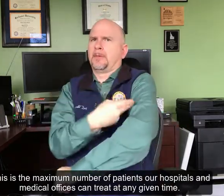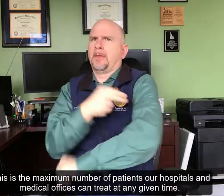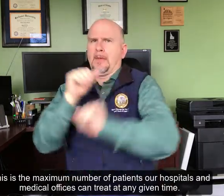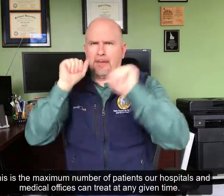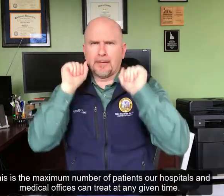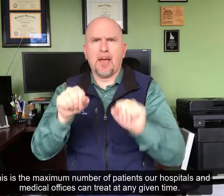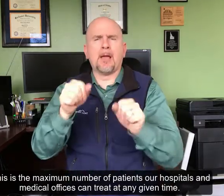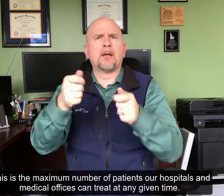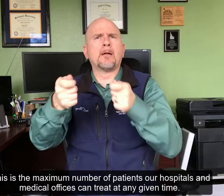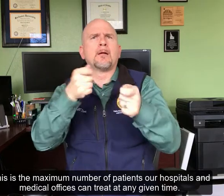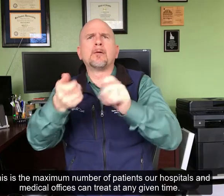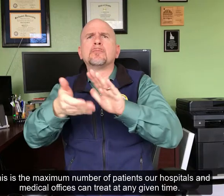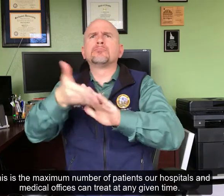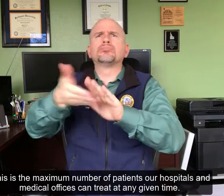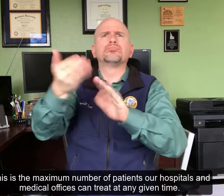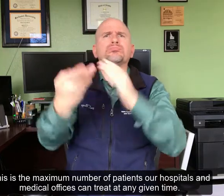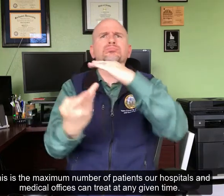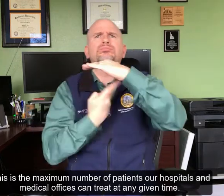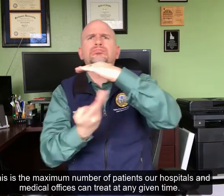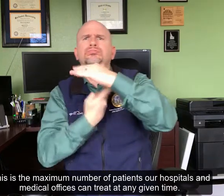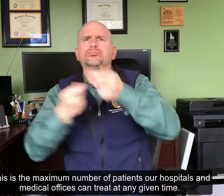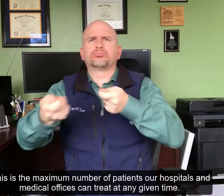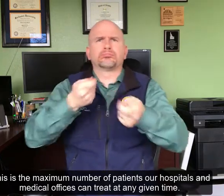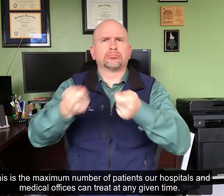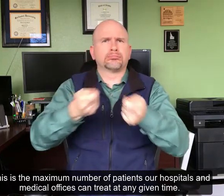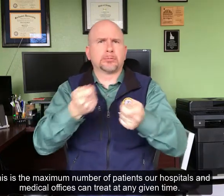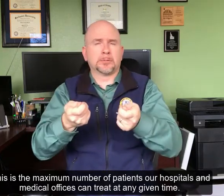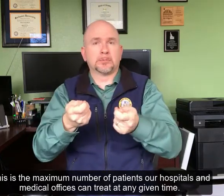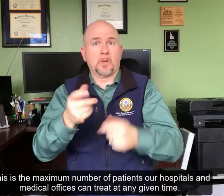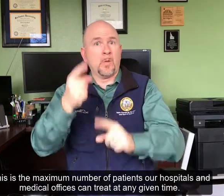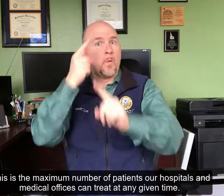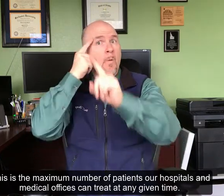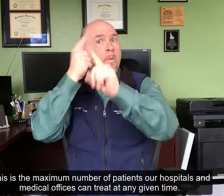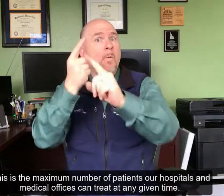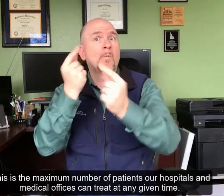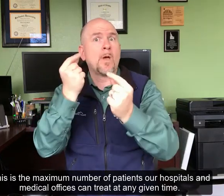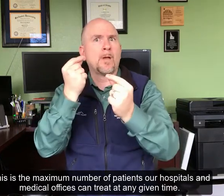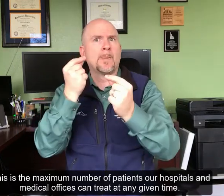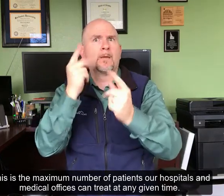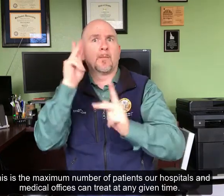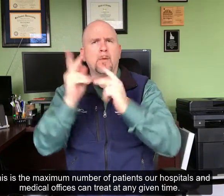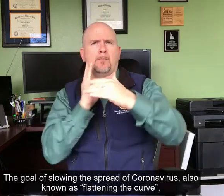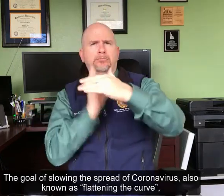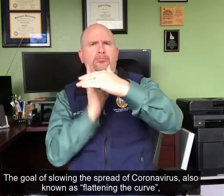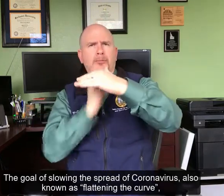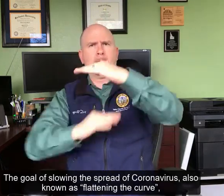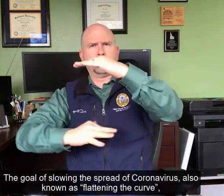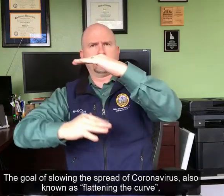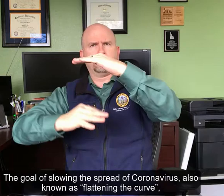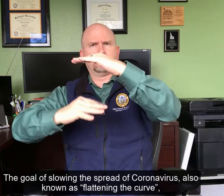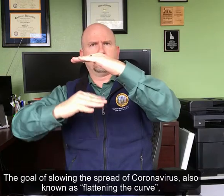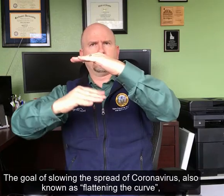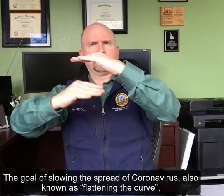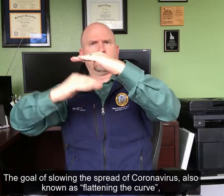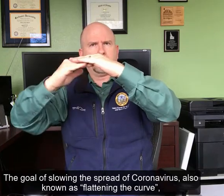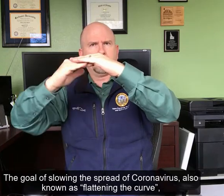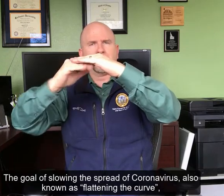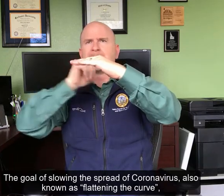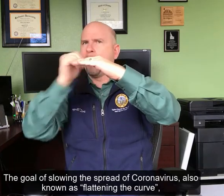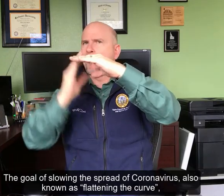of patients our hospitals and medical offices can treat at any given time. The goal of slowing the spread of coronavirus,